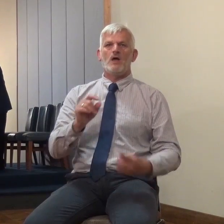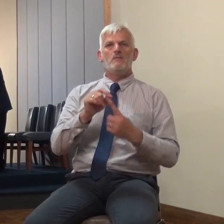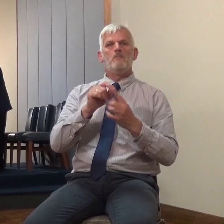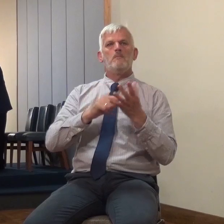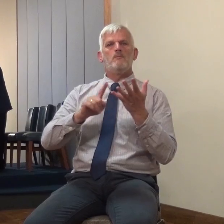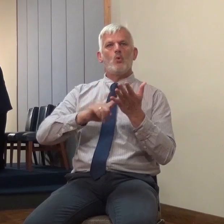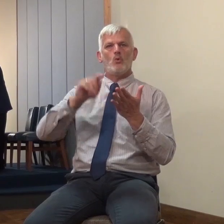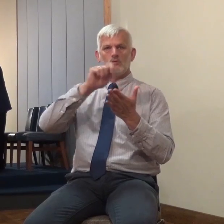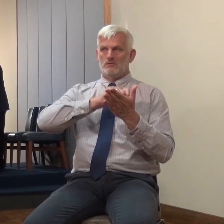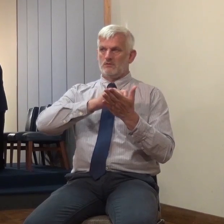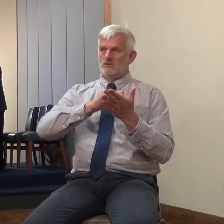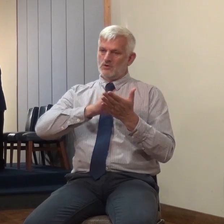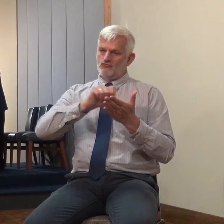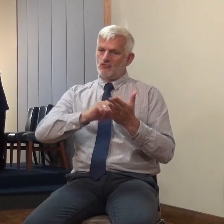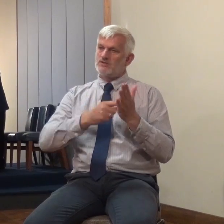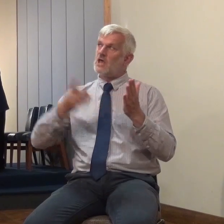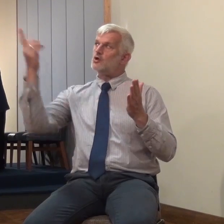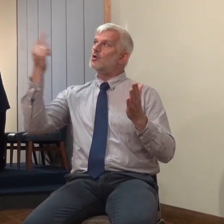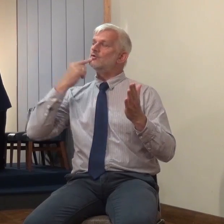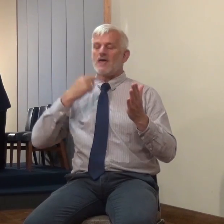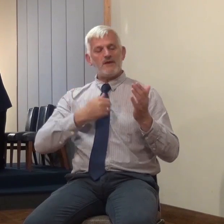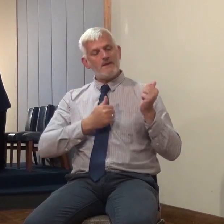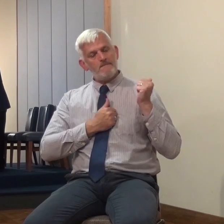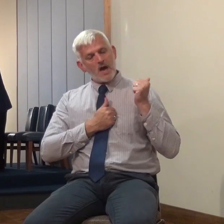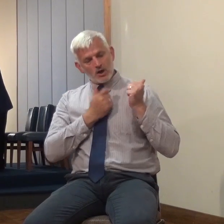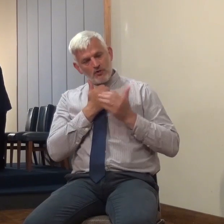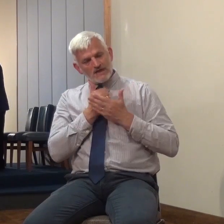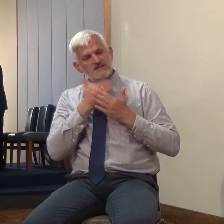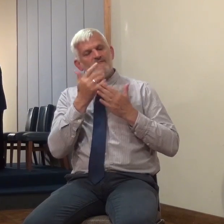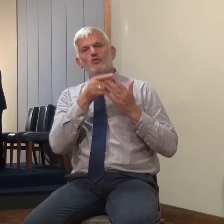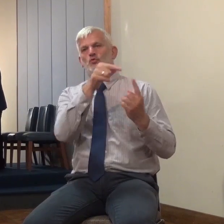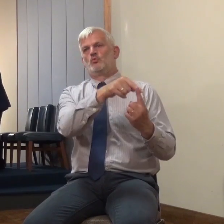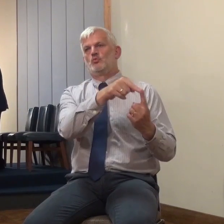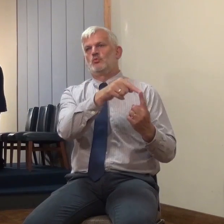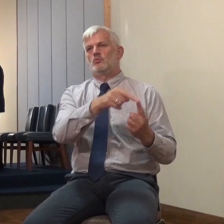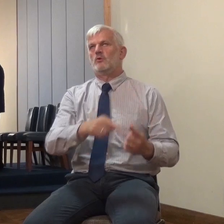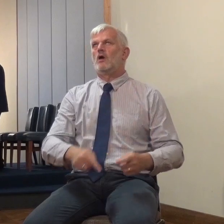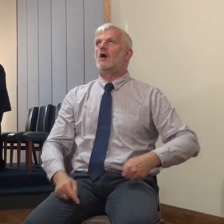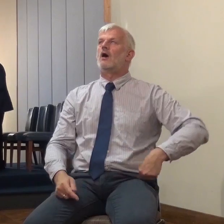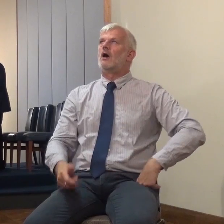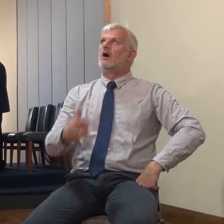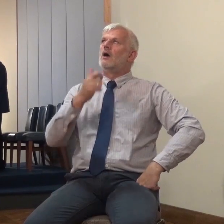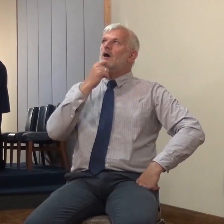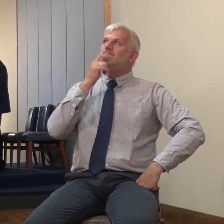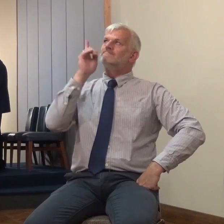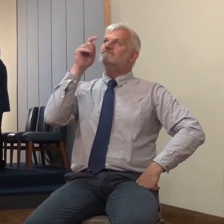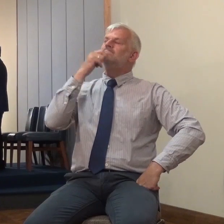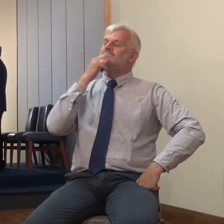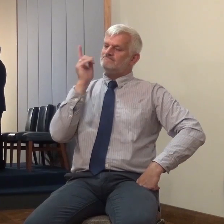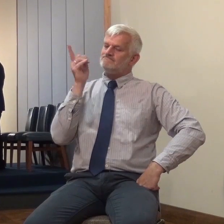thee." We are to believe this. And, really, the thought is to master